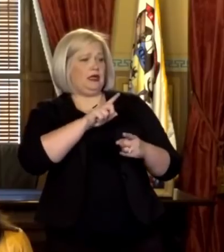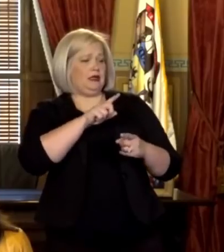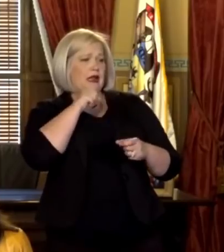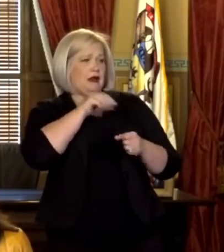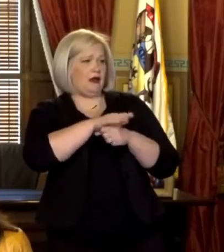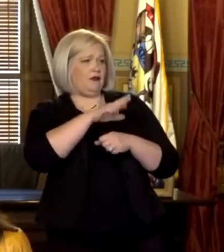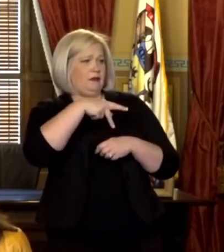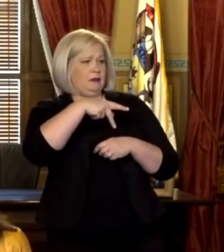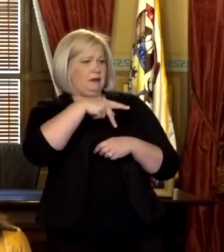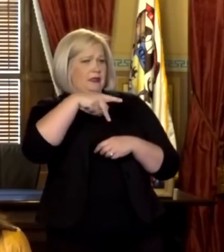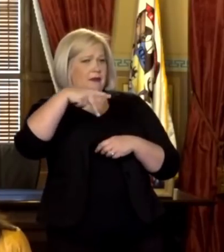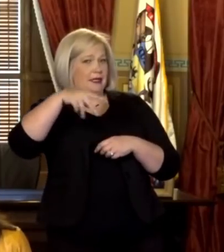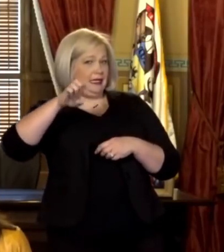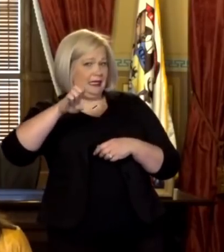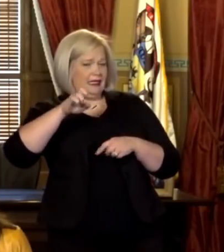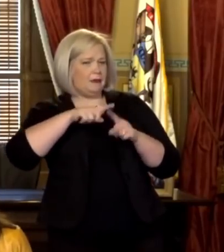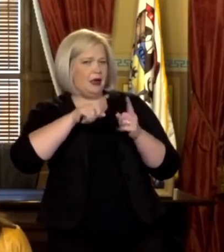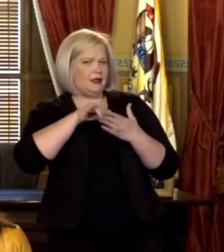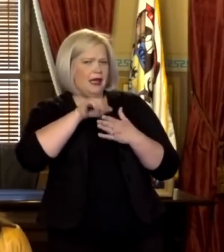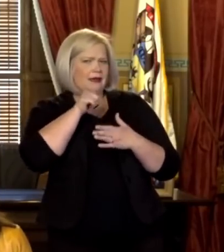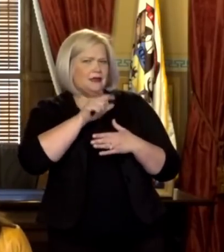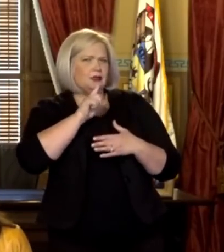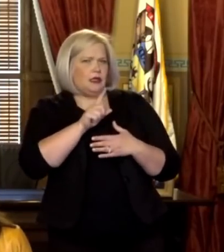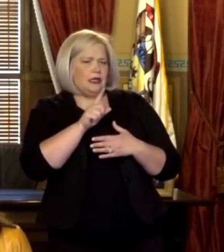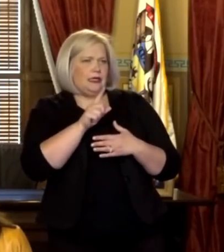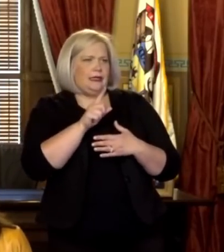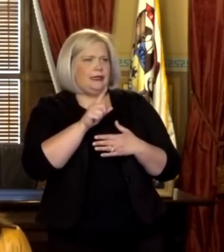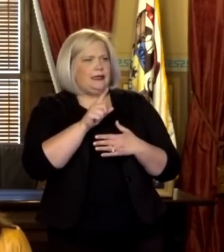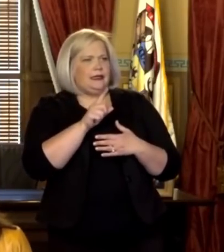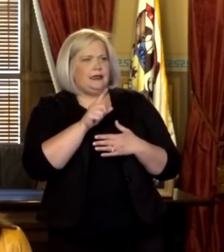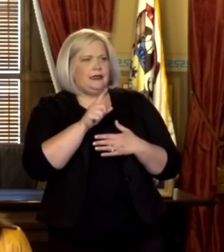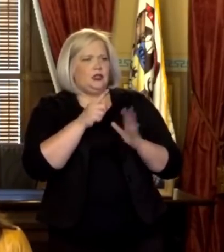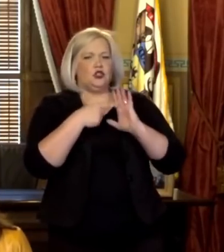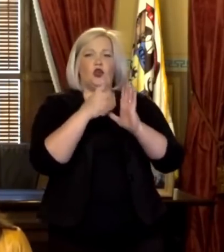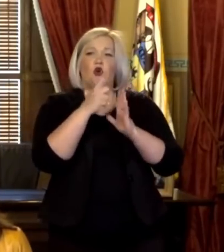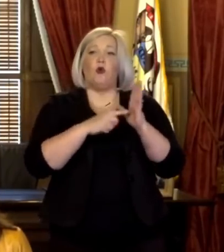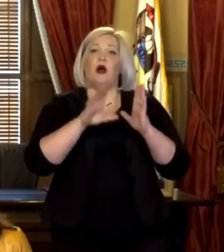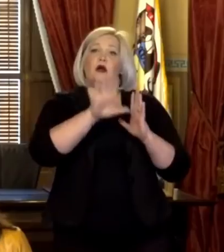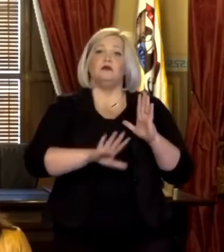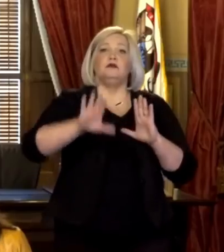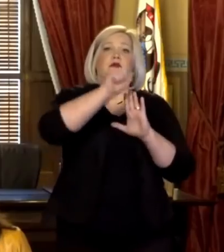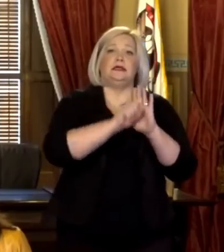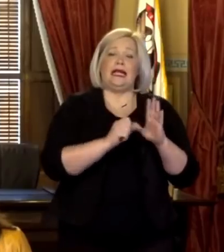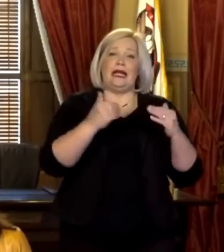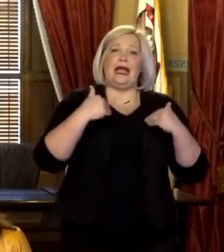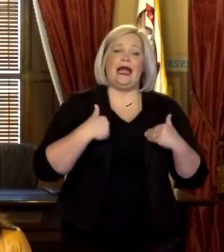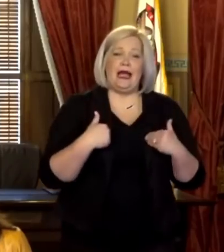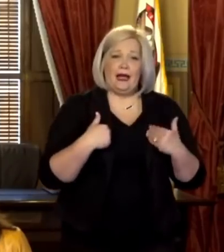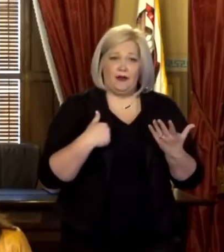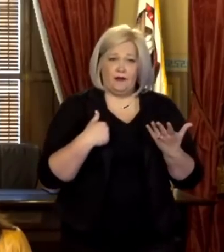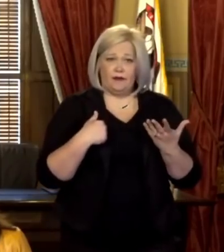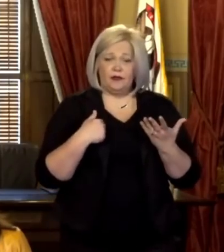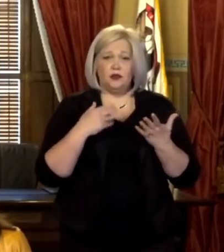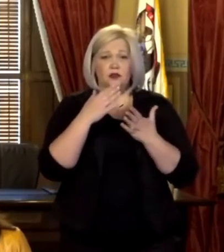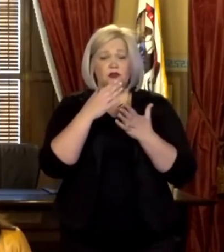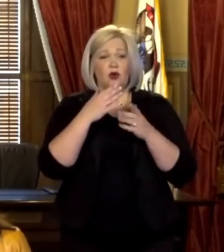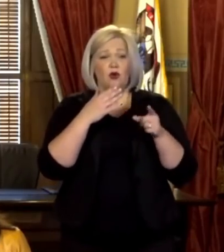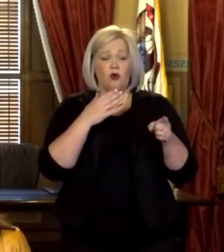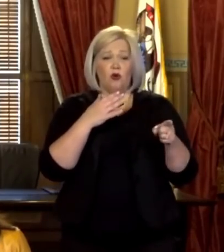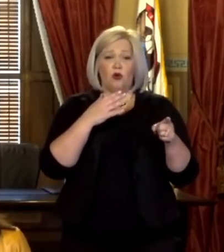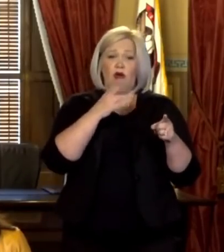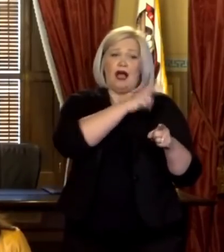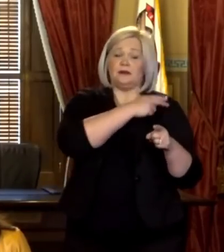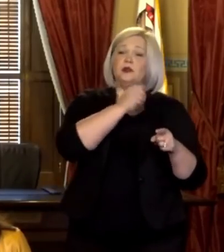really provide an accurate picture of, what we have statewide. What's the plan for hospitals that